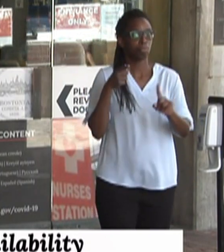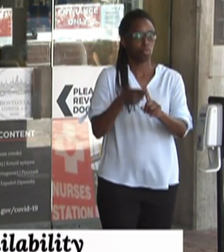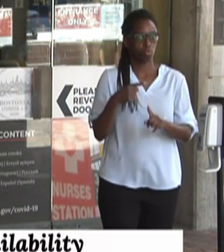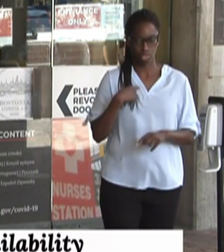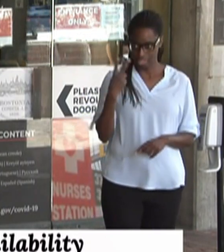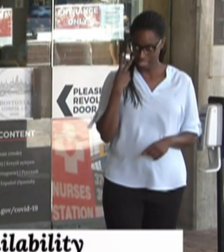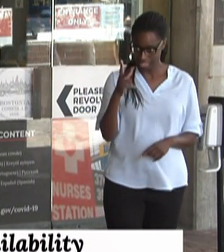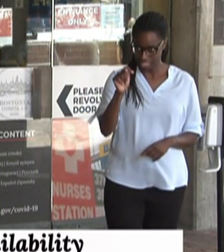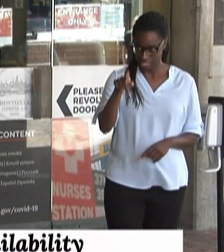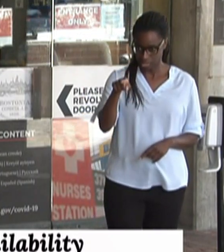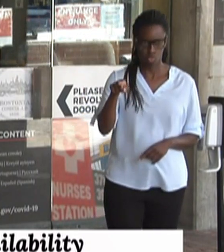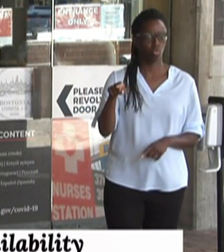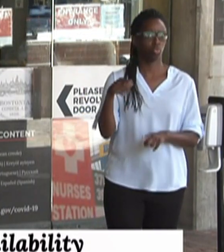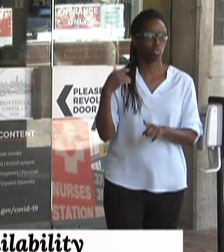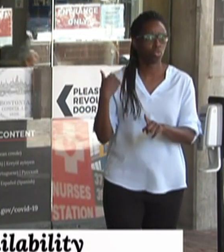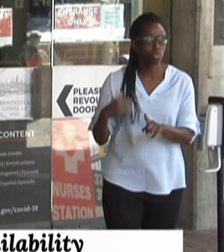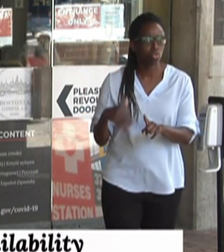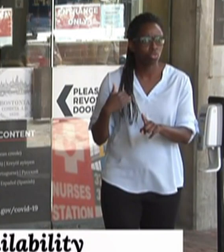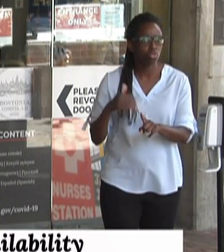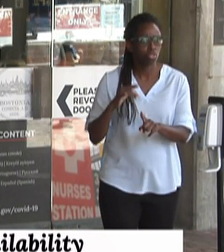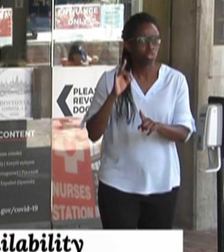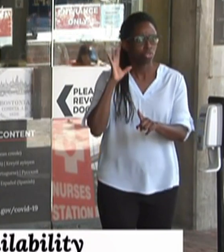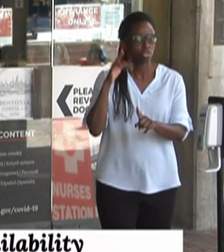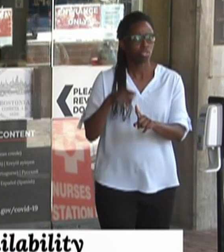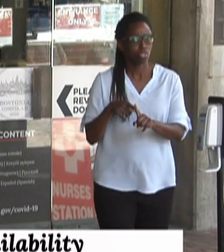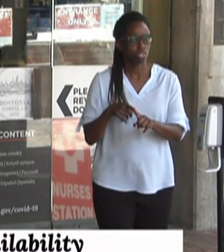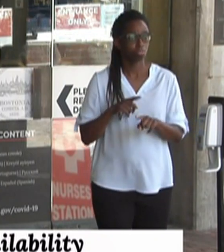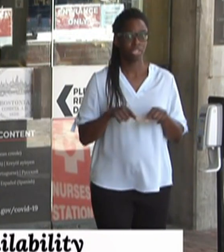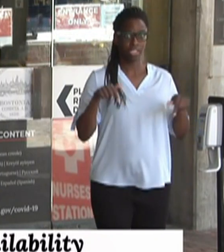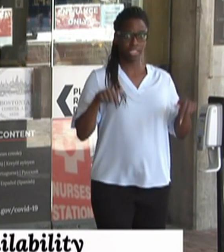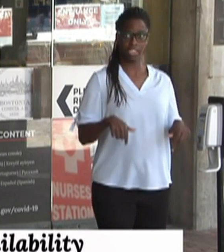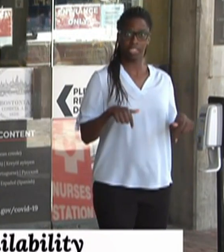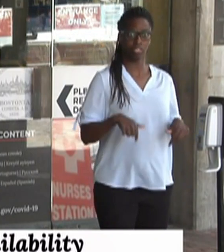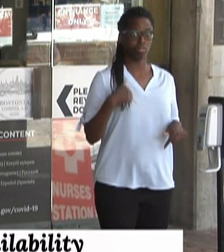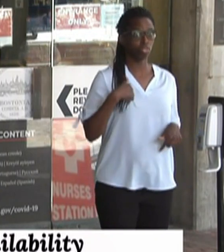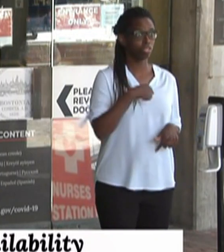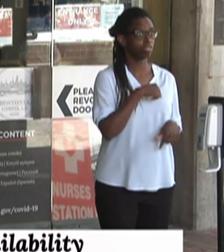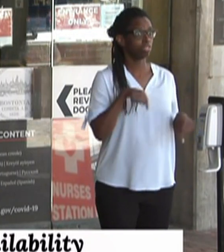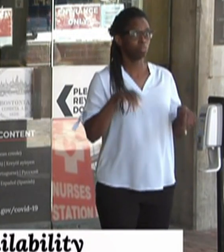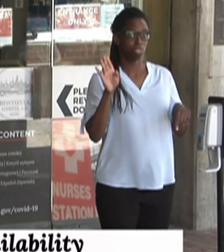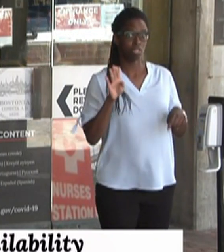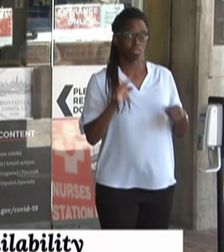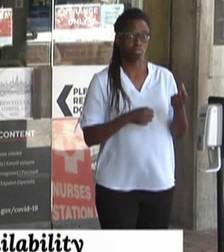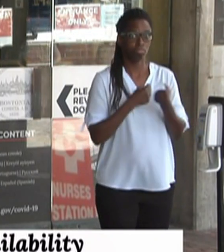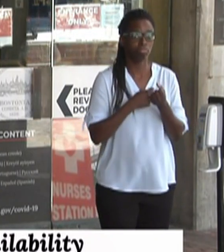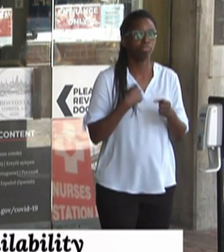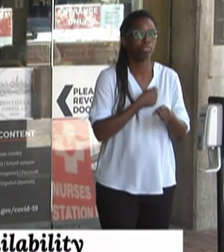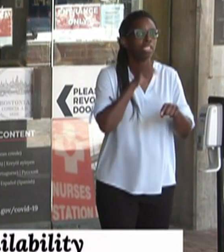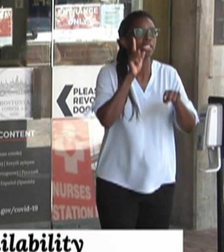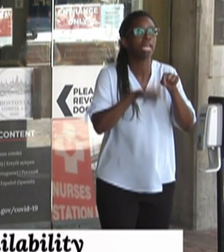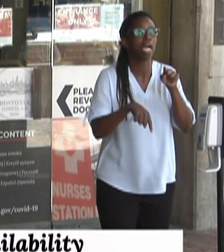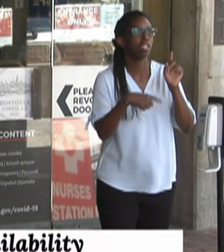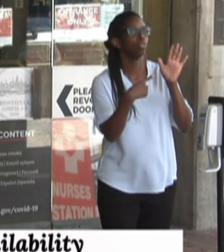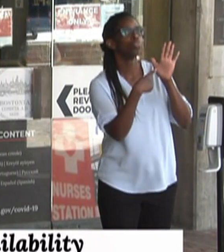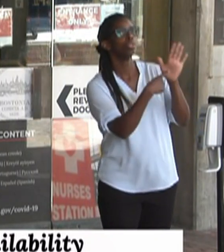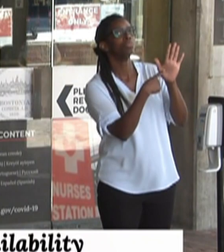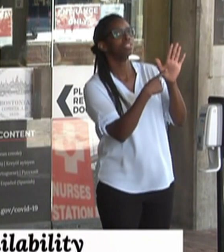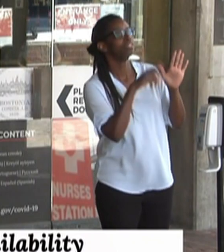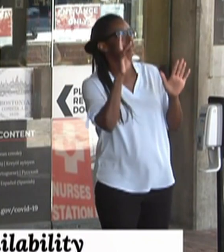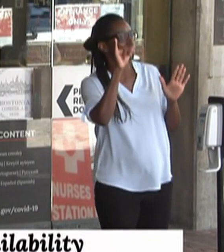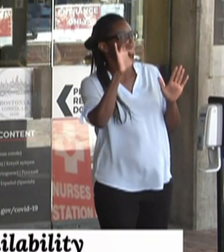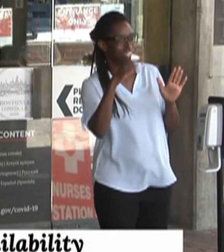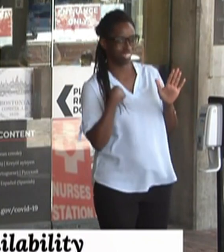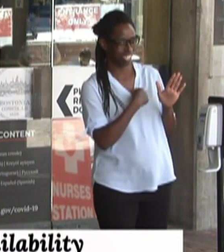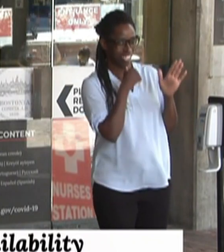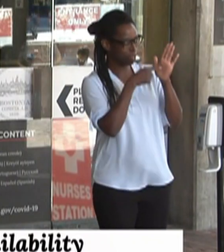I think that what we're doing in Boston, I can't speak for Wisconsin, I can't speak for Georgia, I can't speak for Minneapolis, I can't speak for